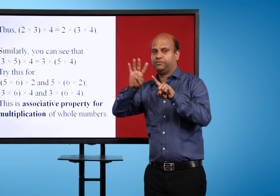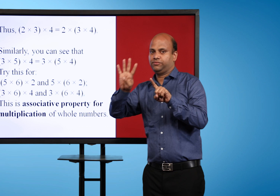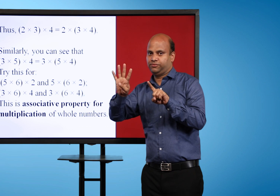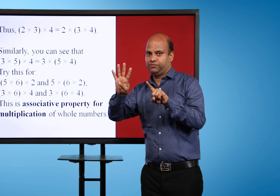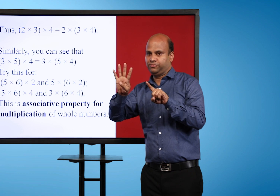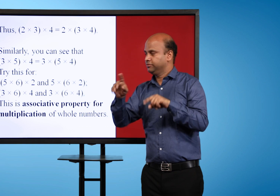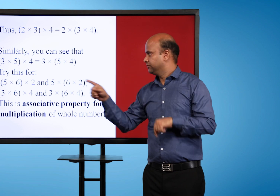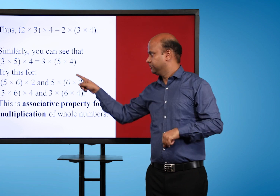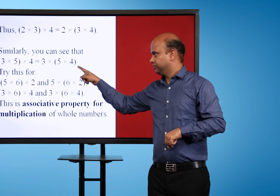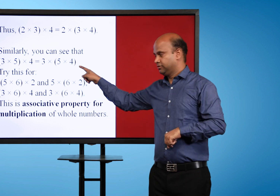5 multiplied by 4.